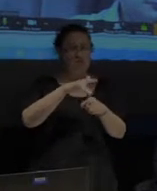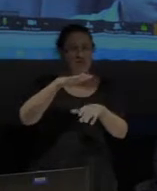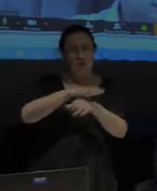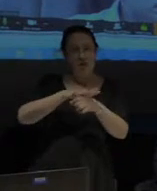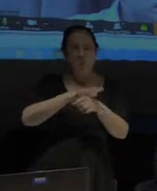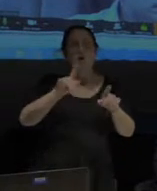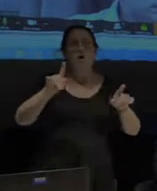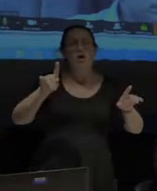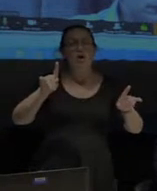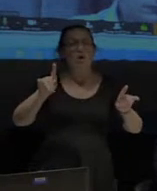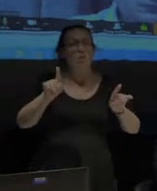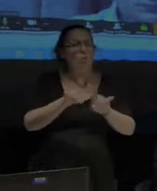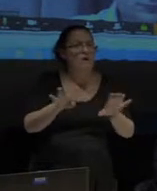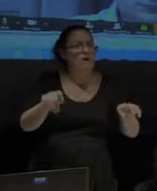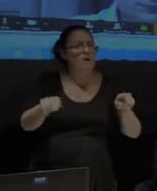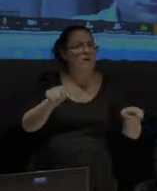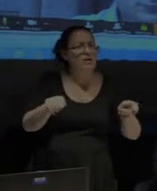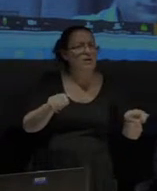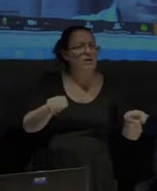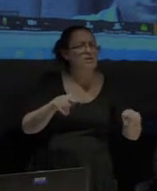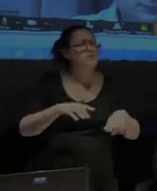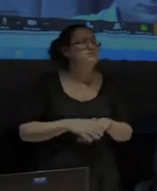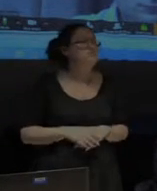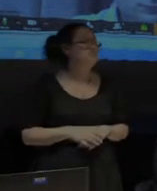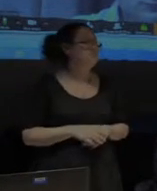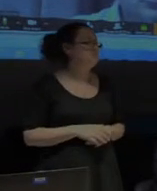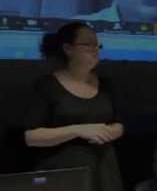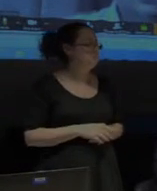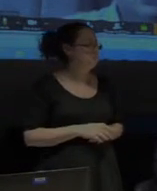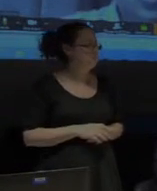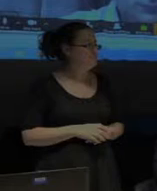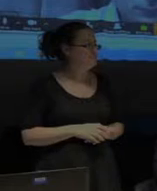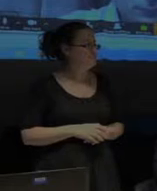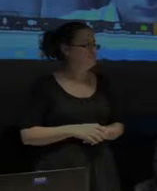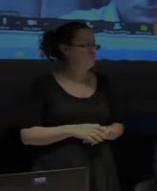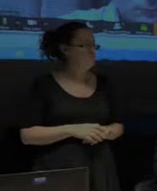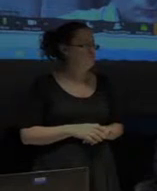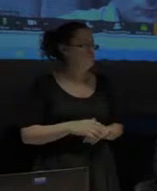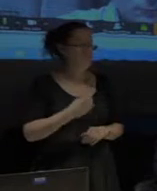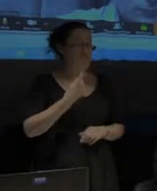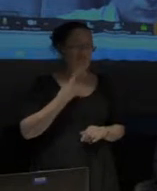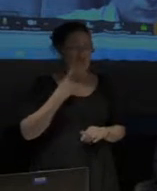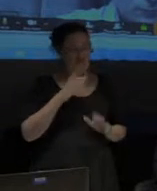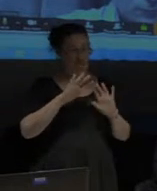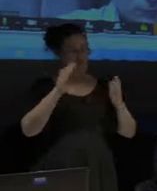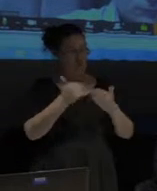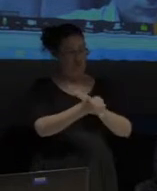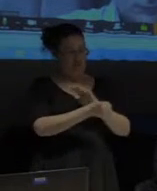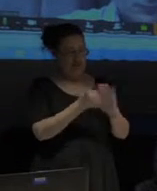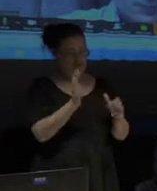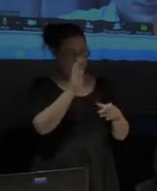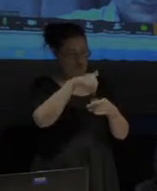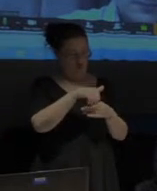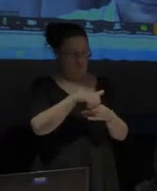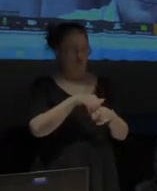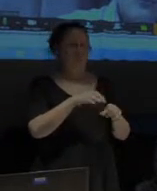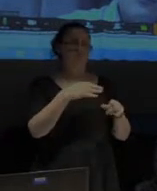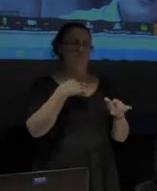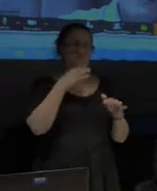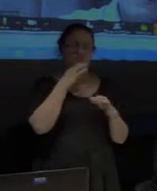of the WorldSkills stuff that I've been involved in, if I said to you, what do you